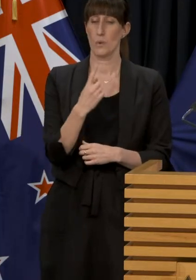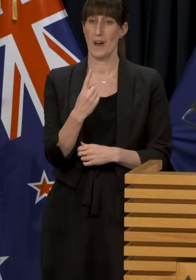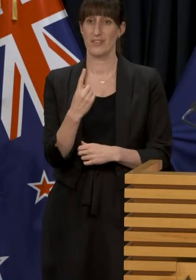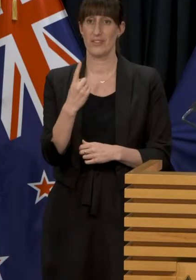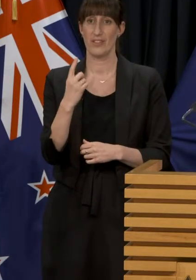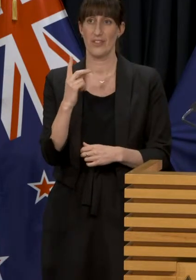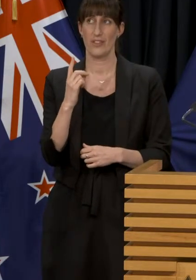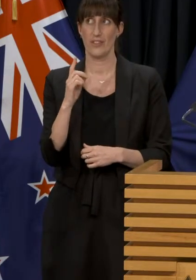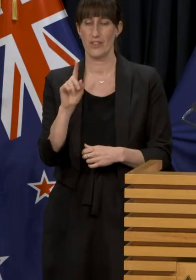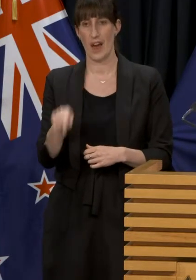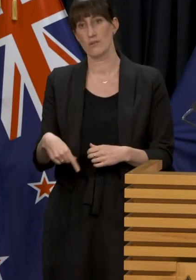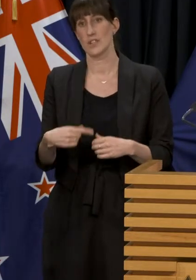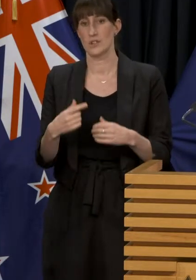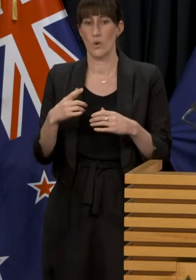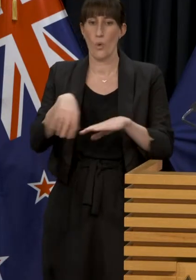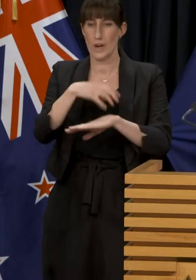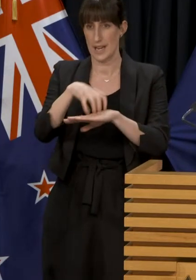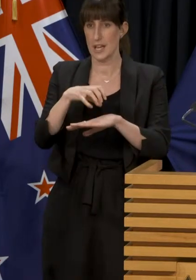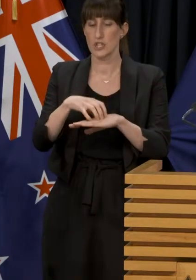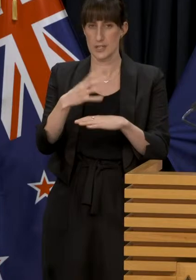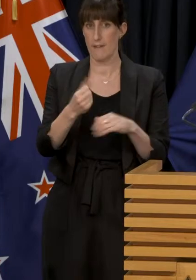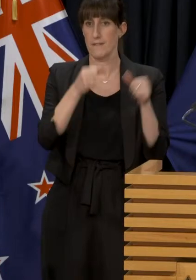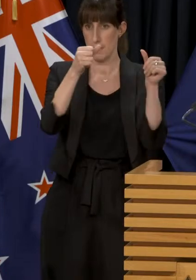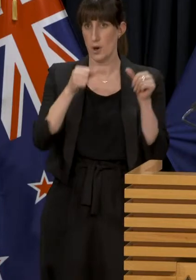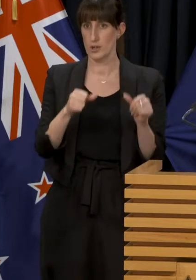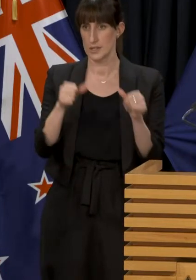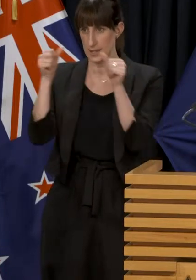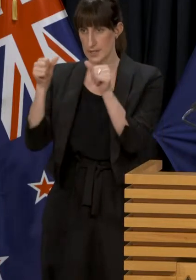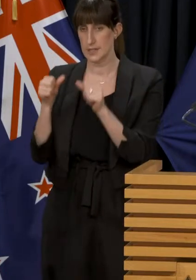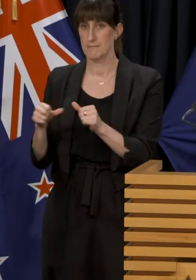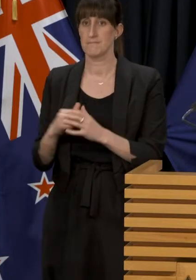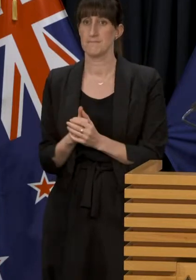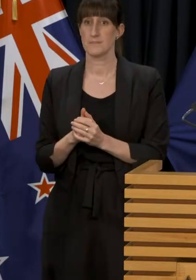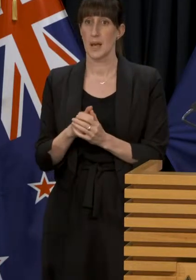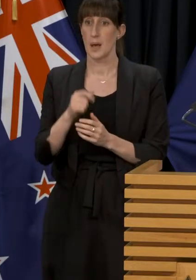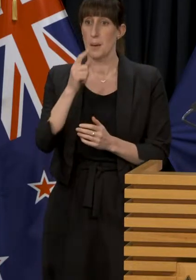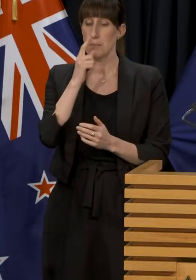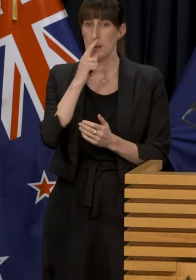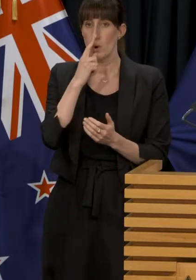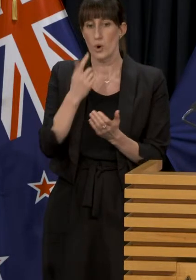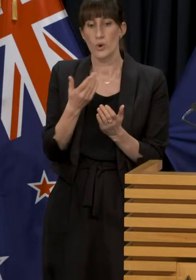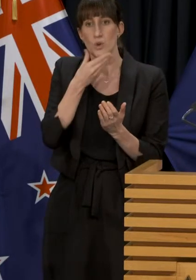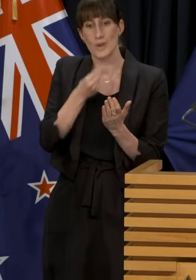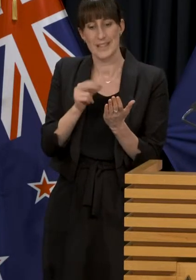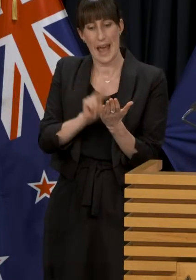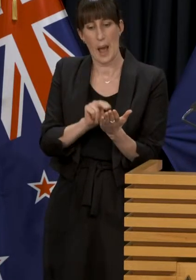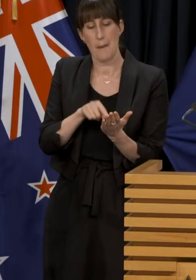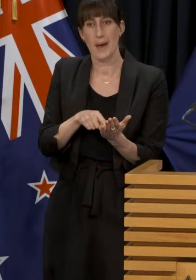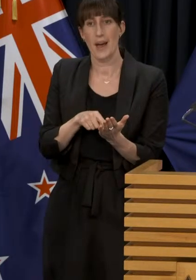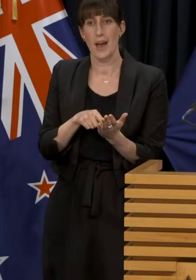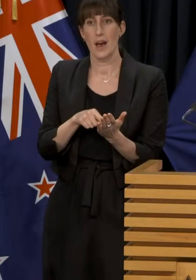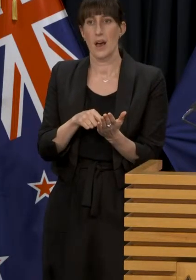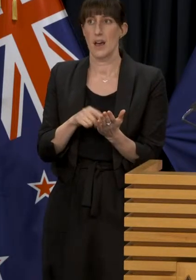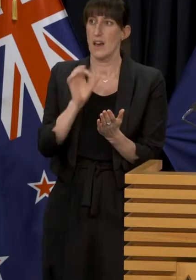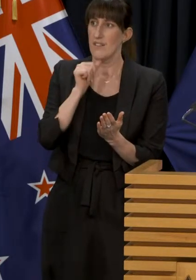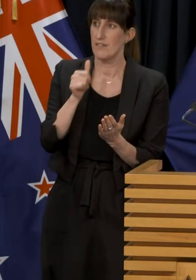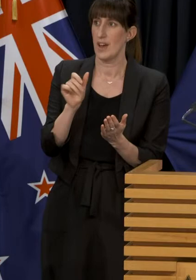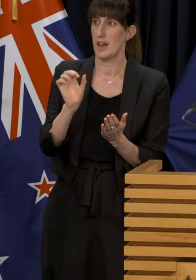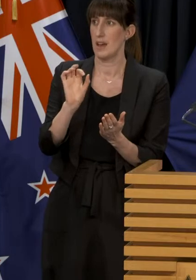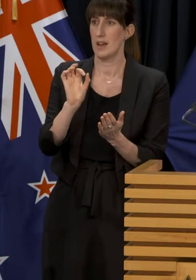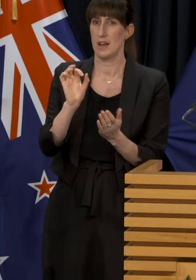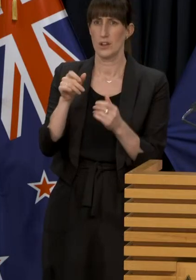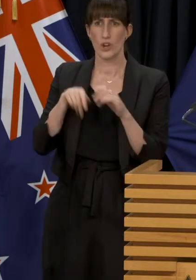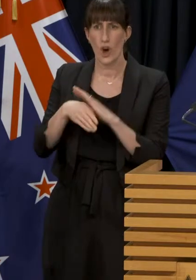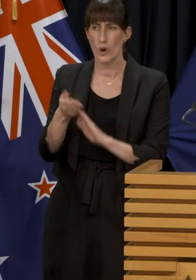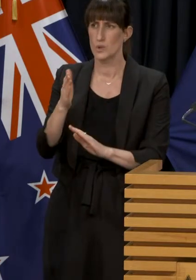31,497 organisations displaying them. The number of manual entries that have been entered into the COVID Tracer app since that functionality